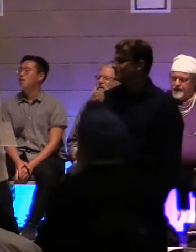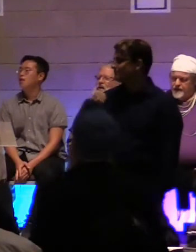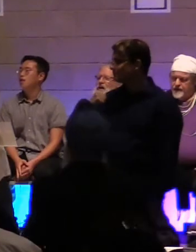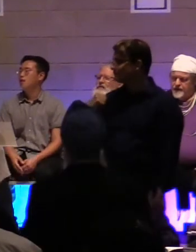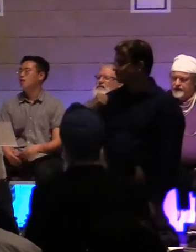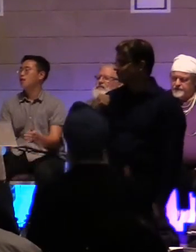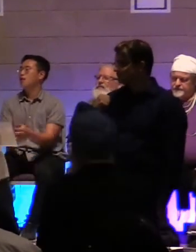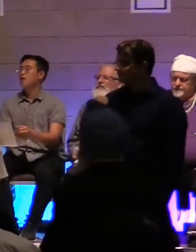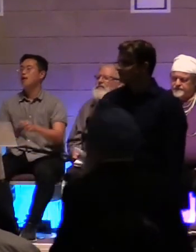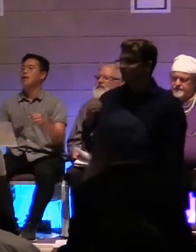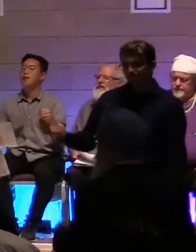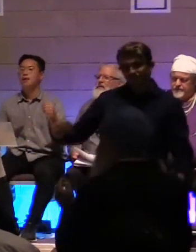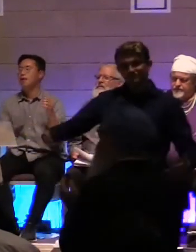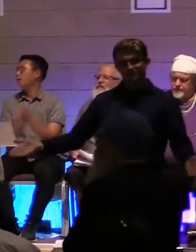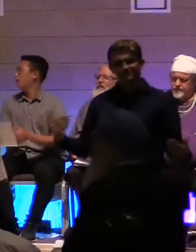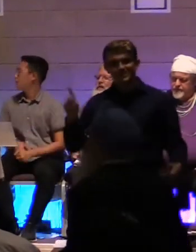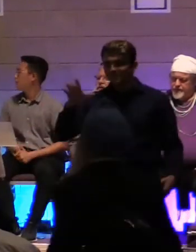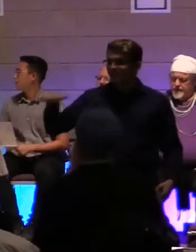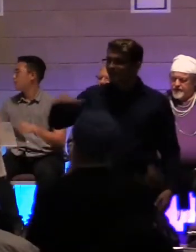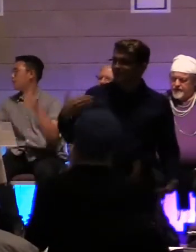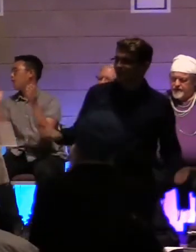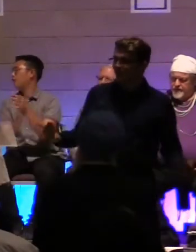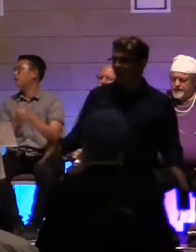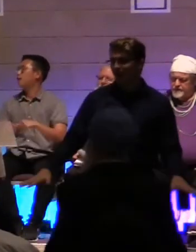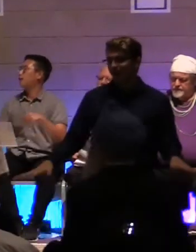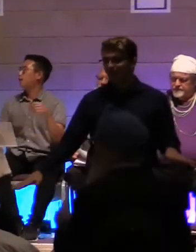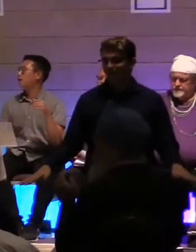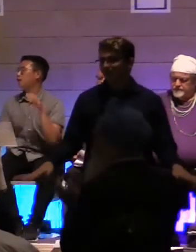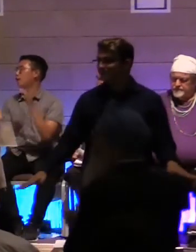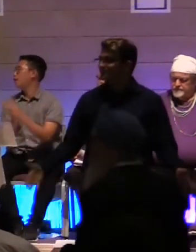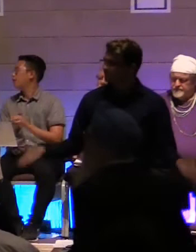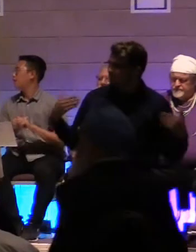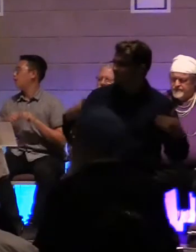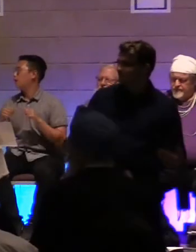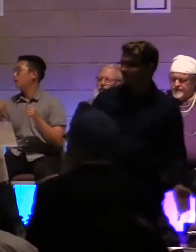on. Come on, DC, come on. Come on, DC, come on.